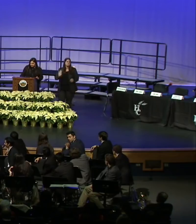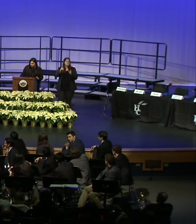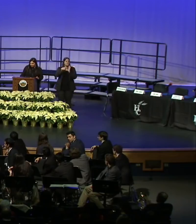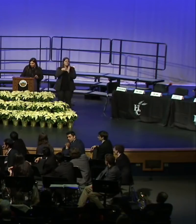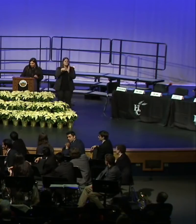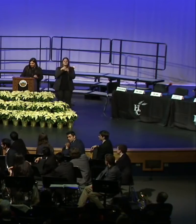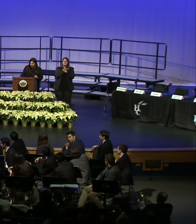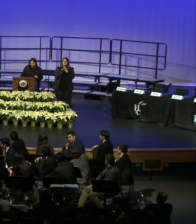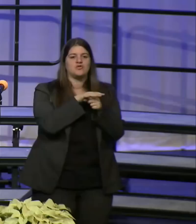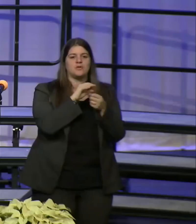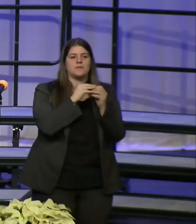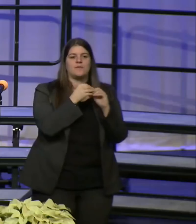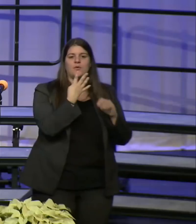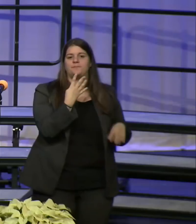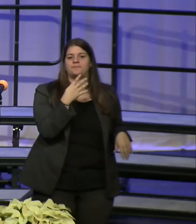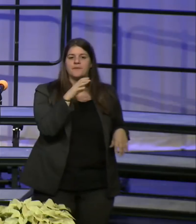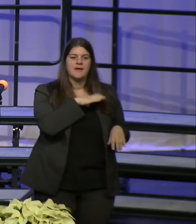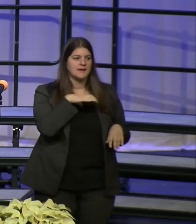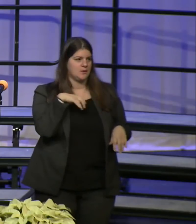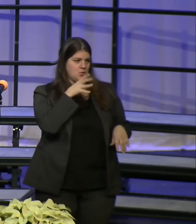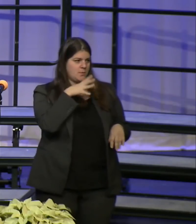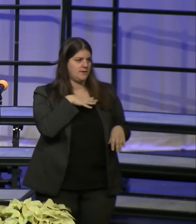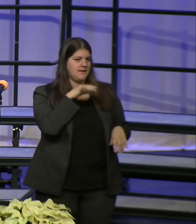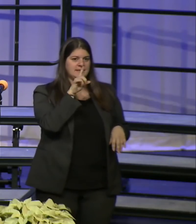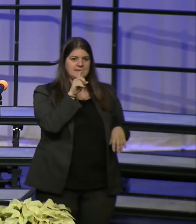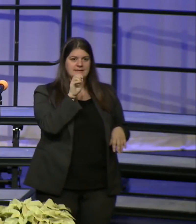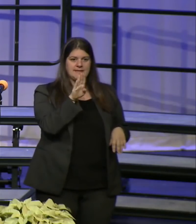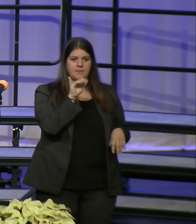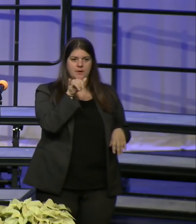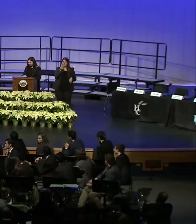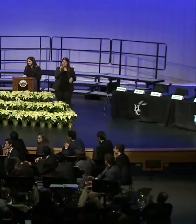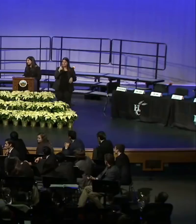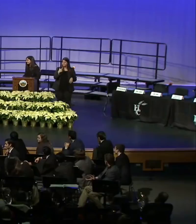Representing District 4, Councilwoman Deb Jung.